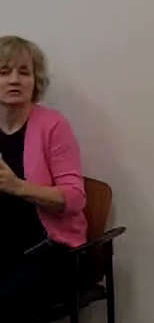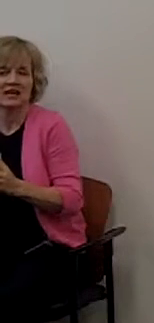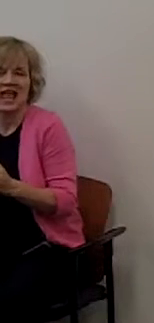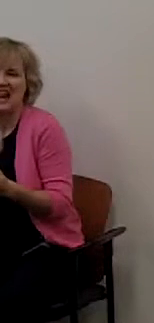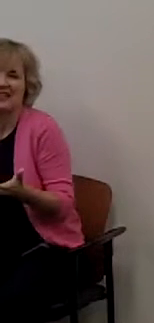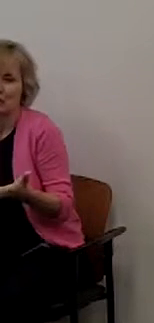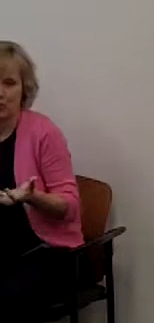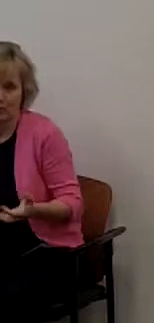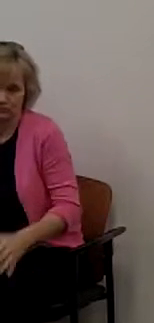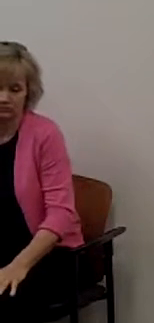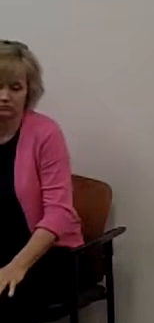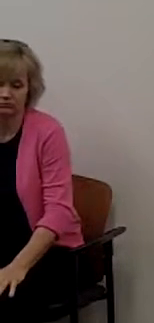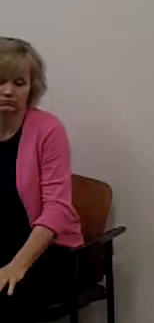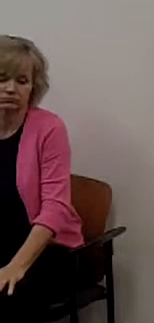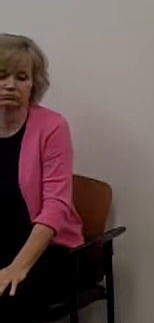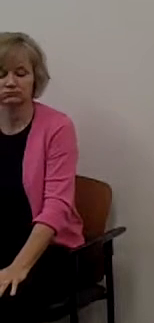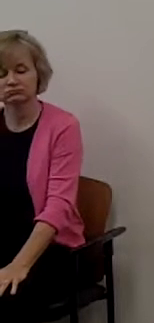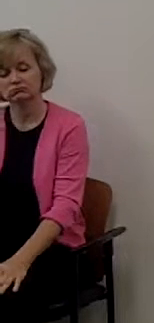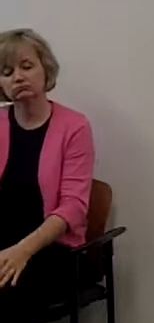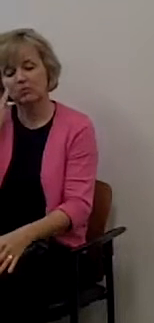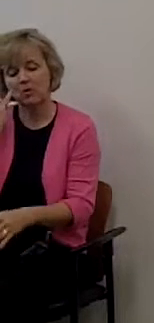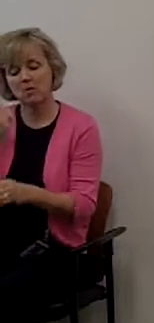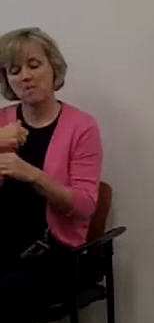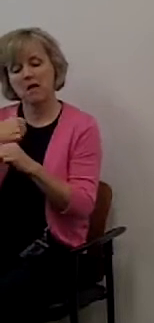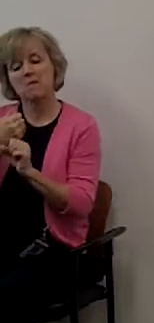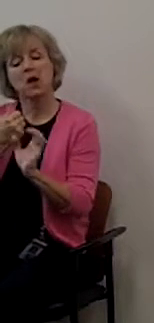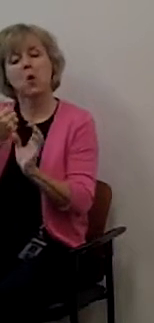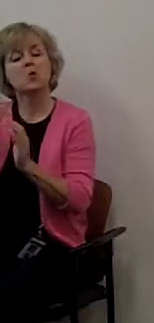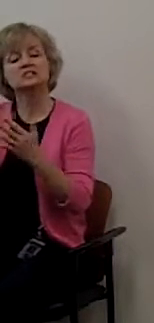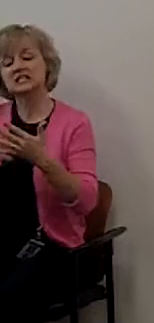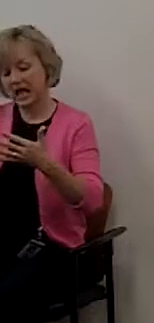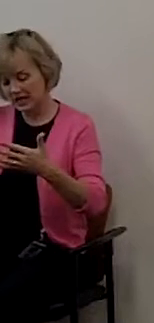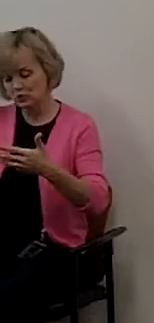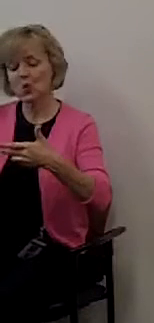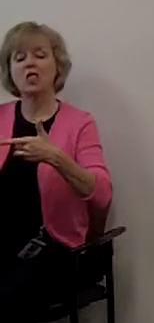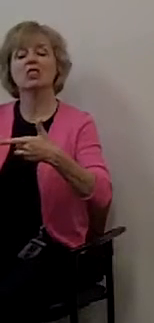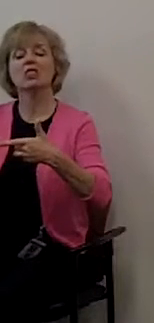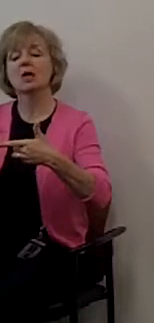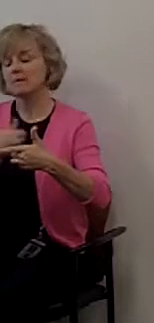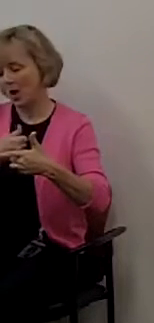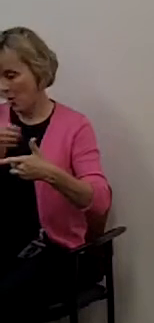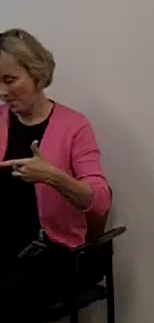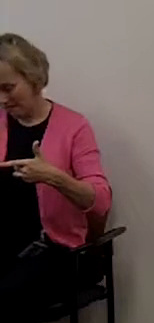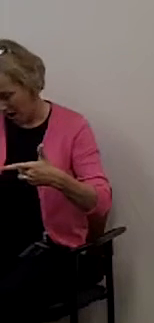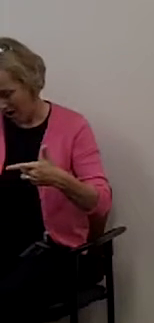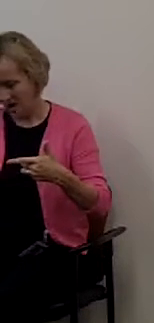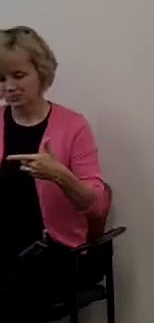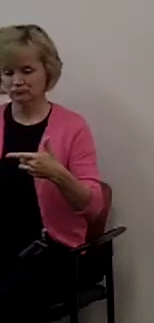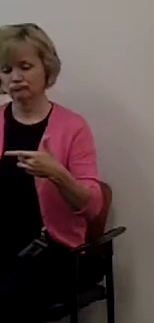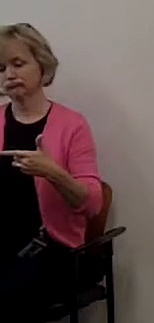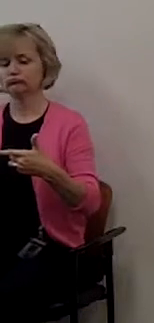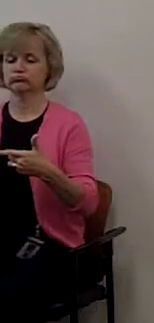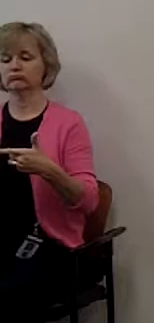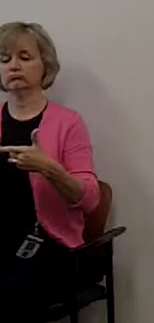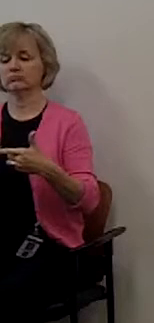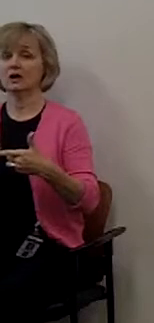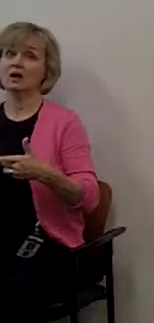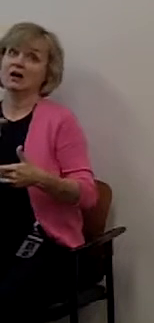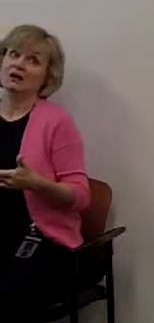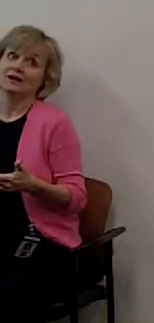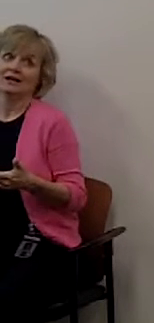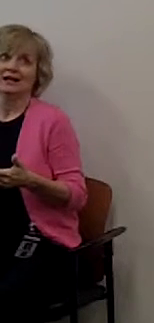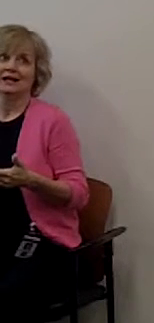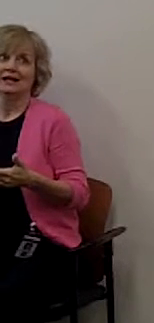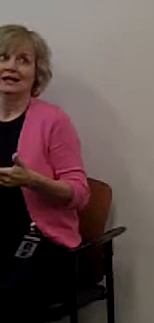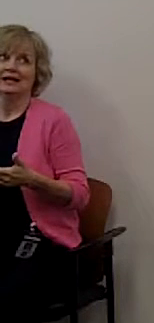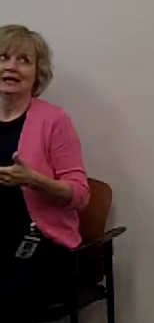you want. You get to make your own schedule and be your own boss, which, I mean, we really